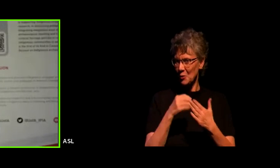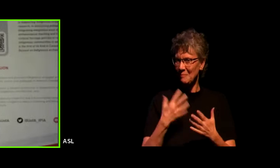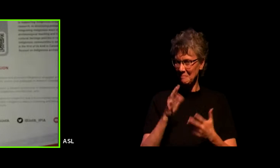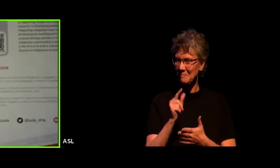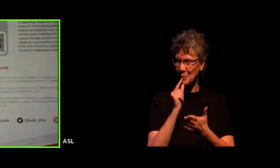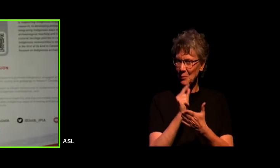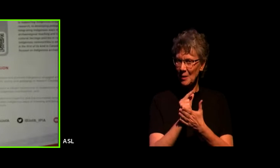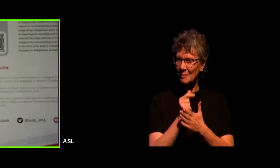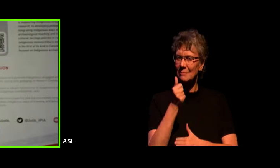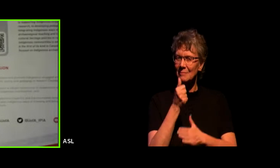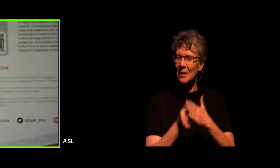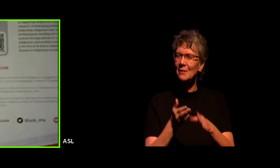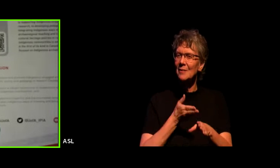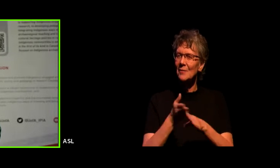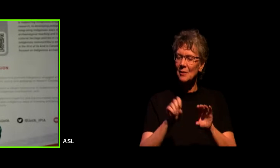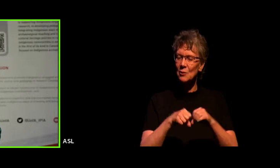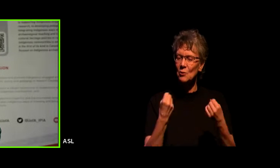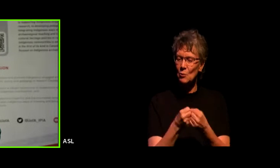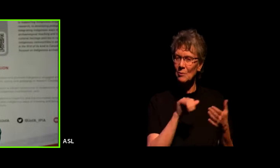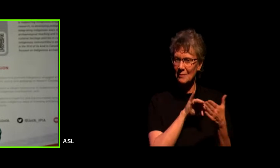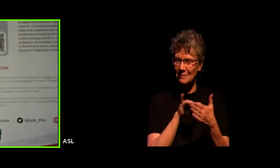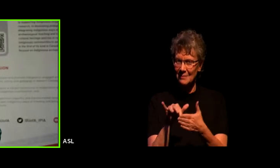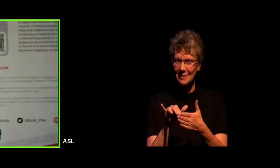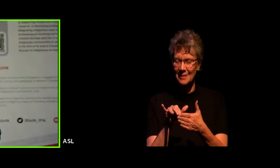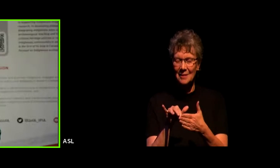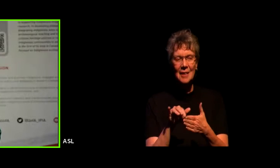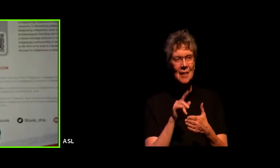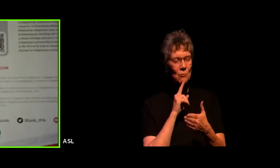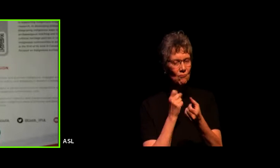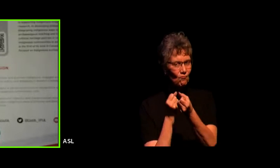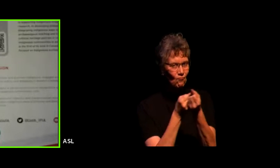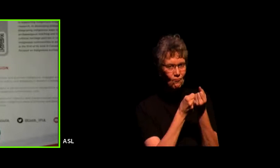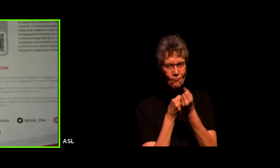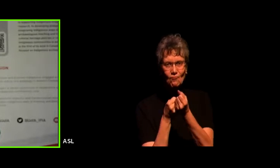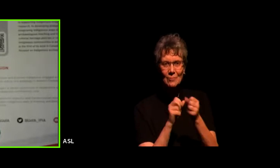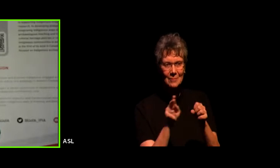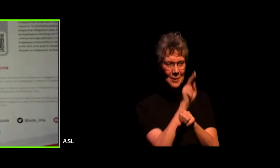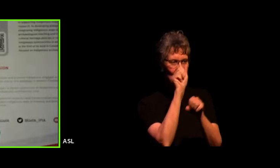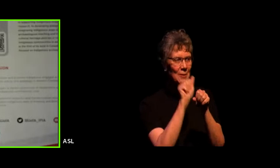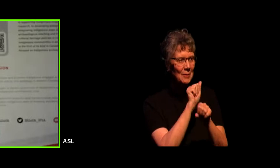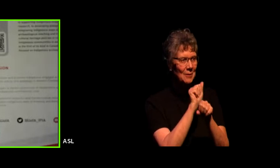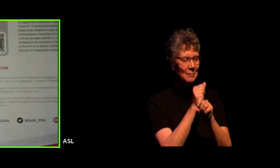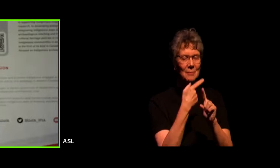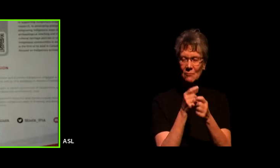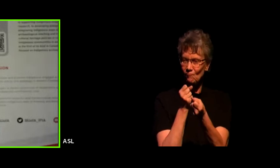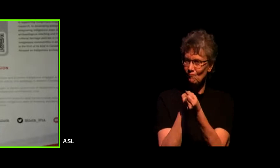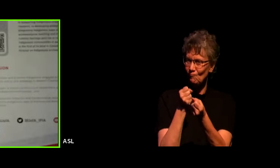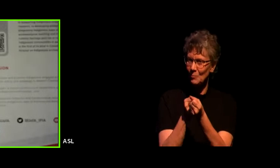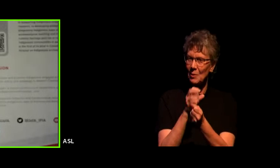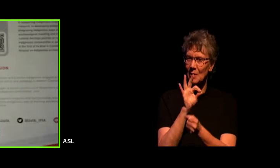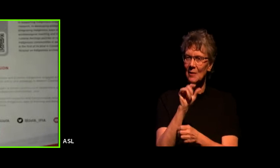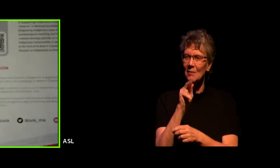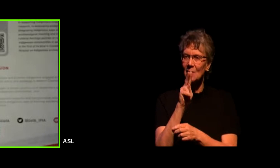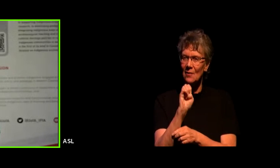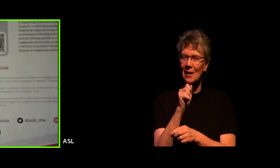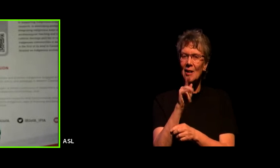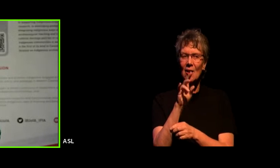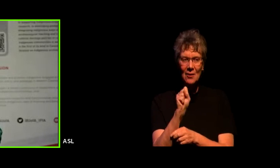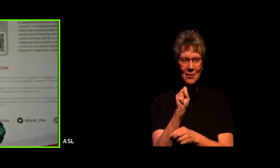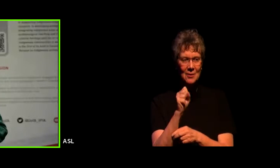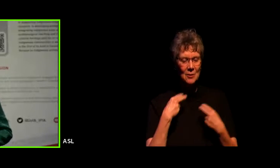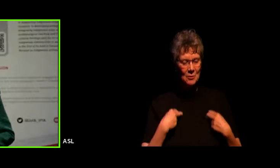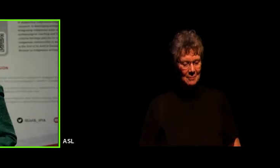a champion for our institution as well as for the fine arts, humanities, and the social